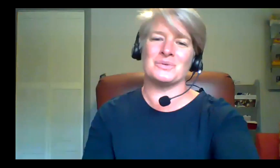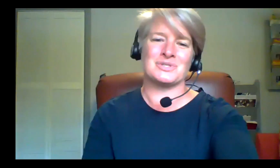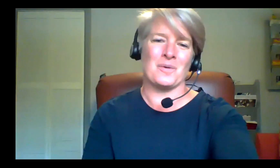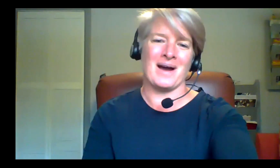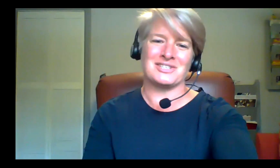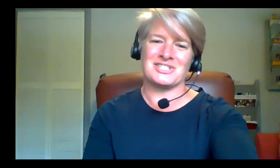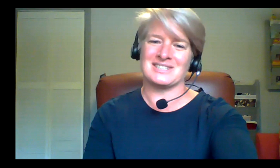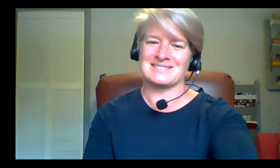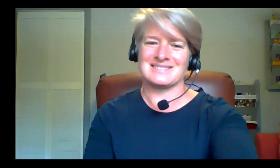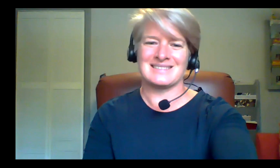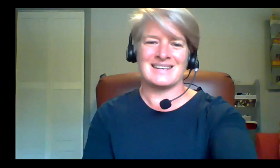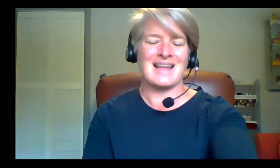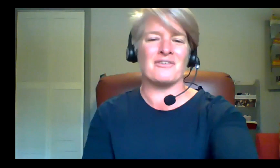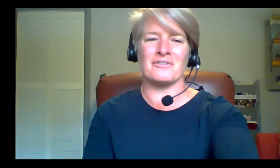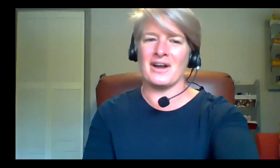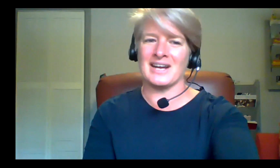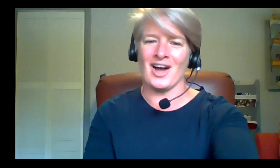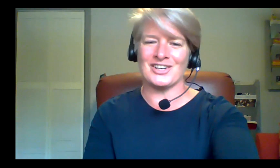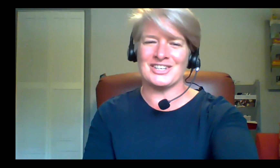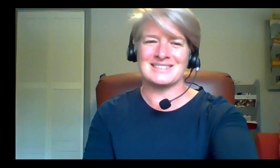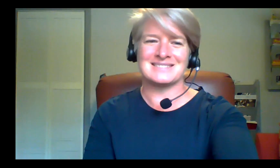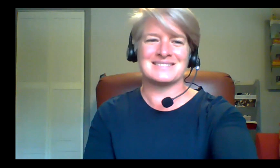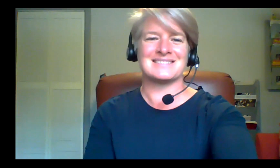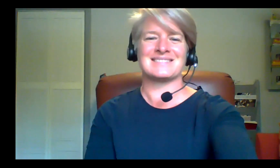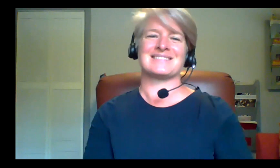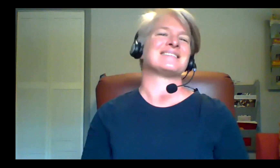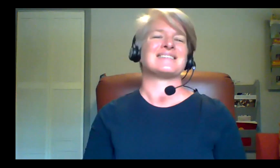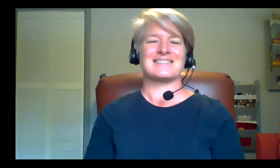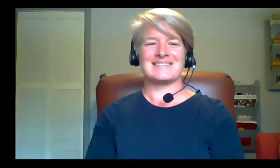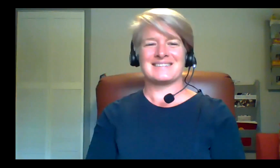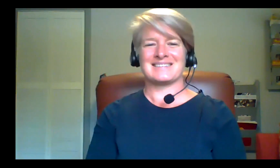Thank you so much. I feel very honored.